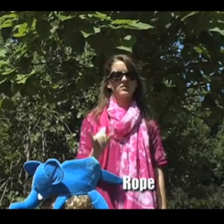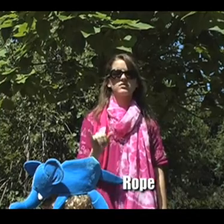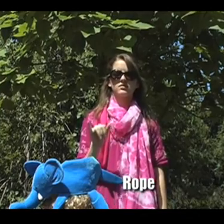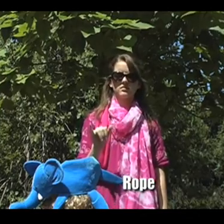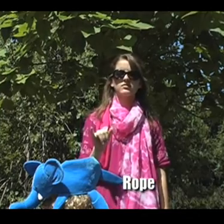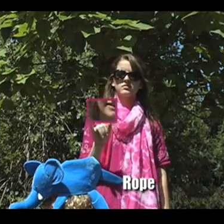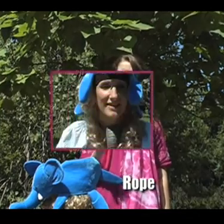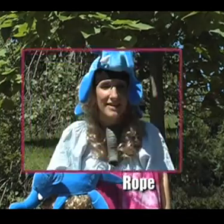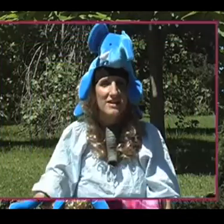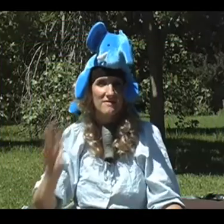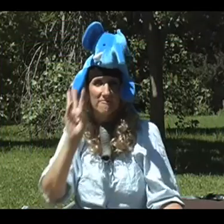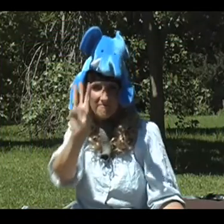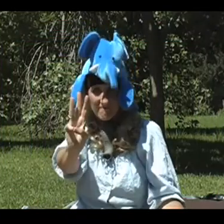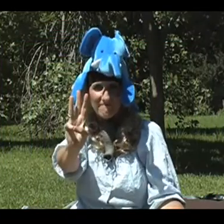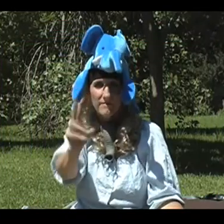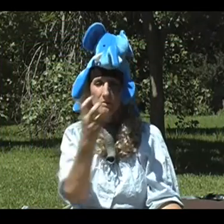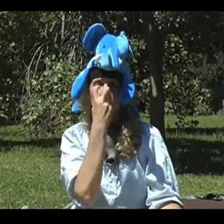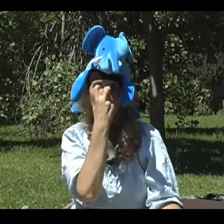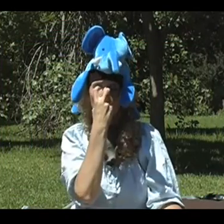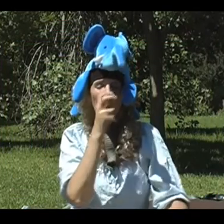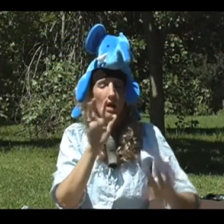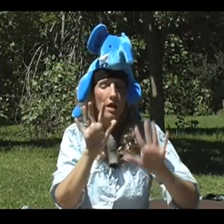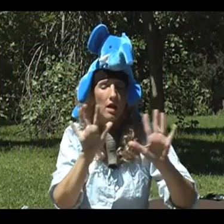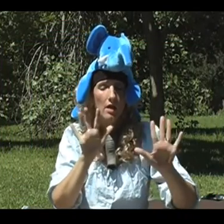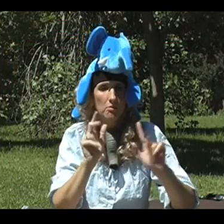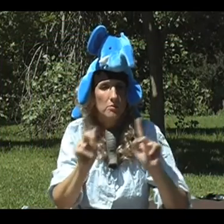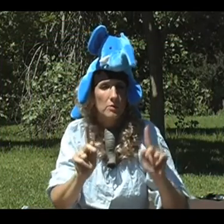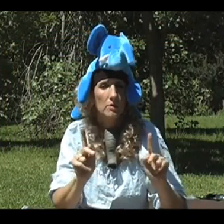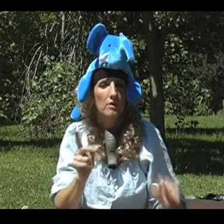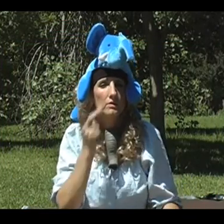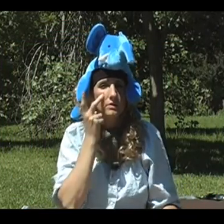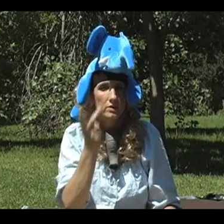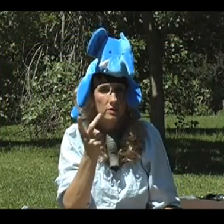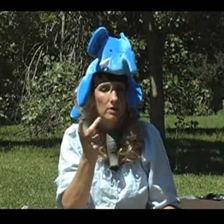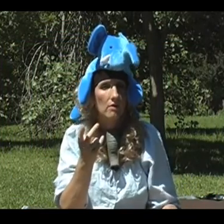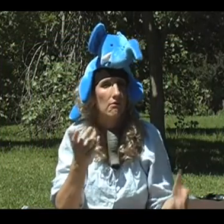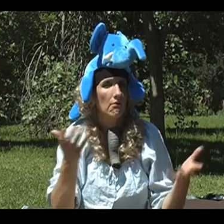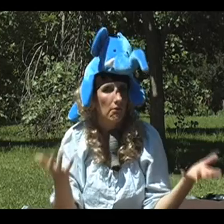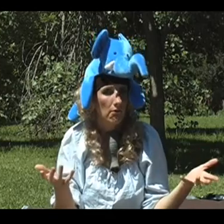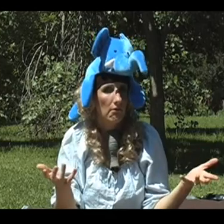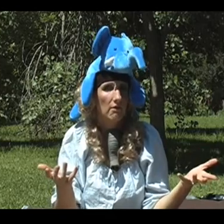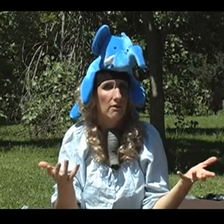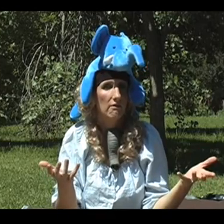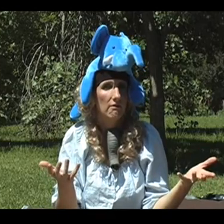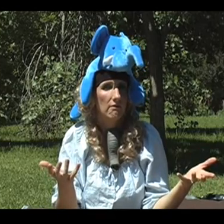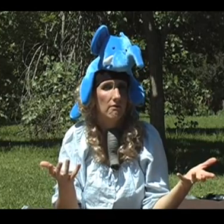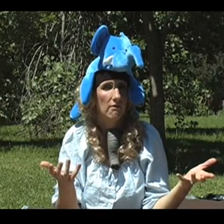I see. Six blind people. They felt the elephant. And what did they see? What did they